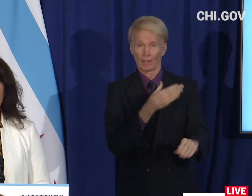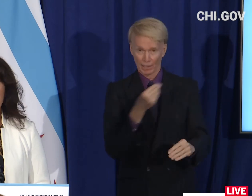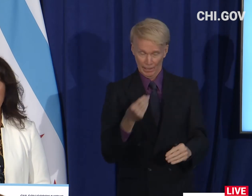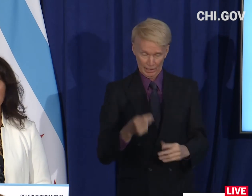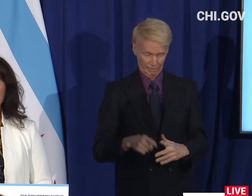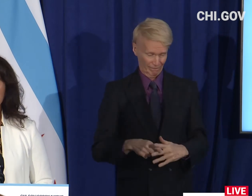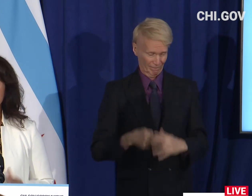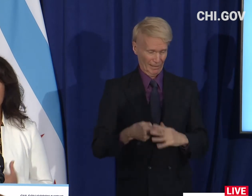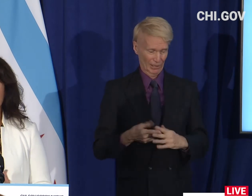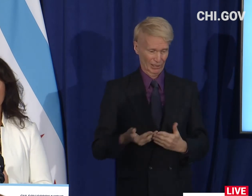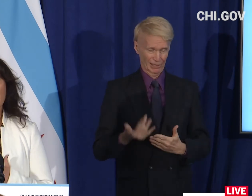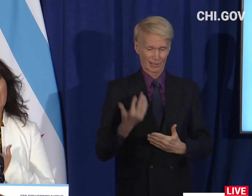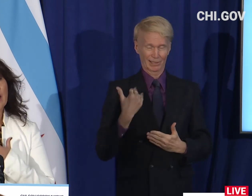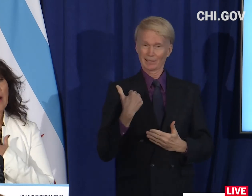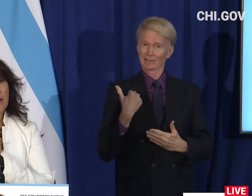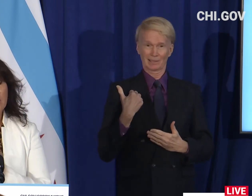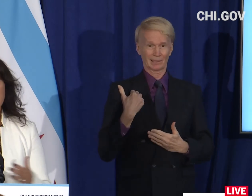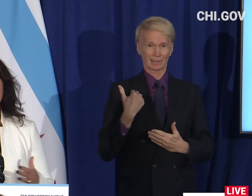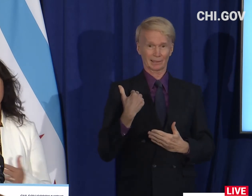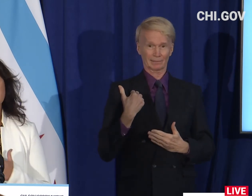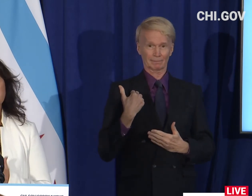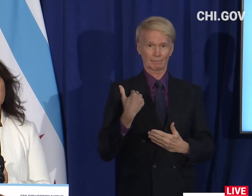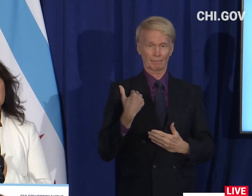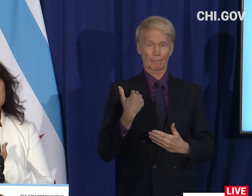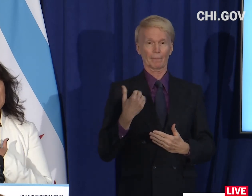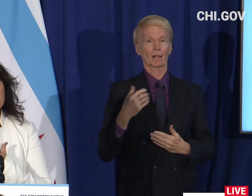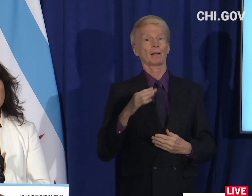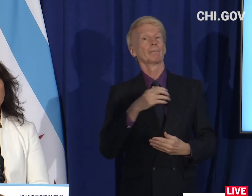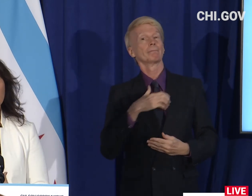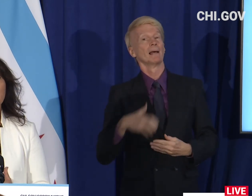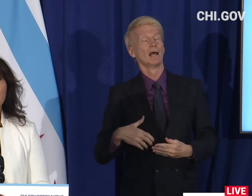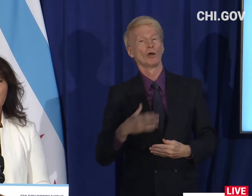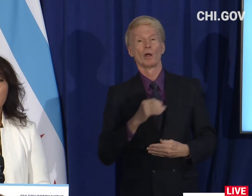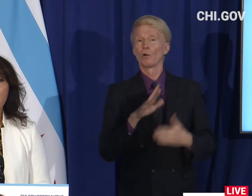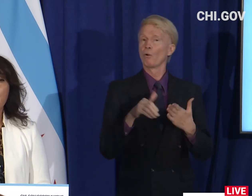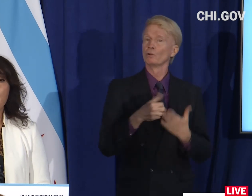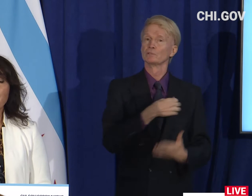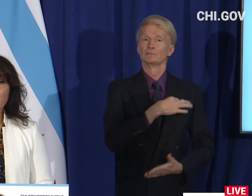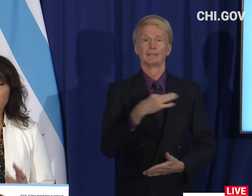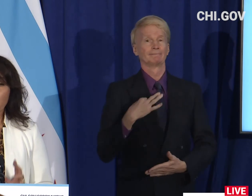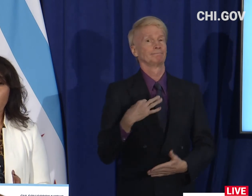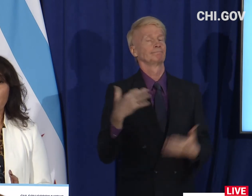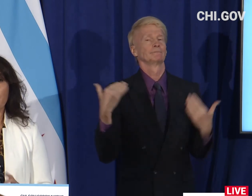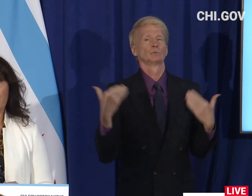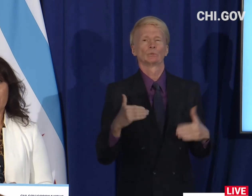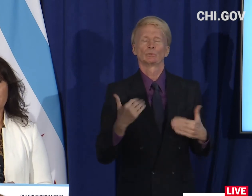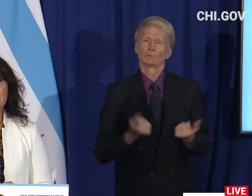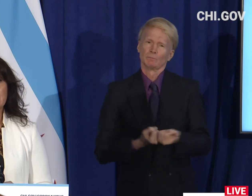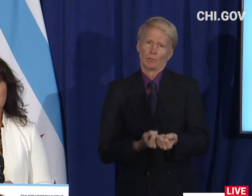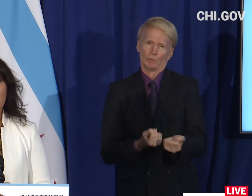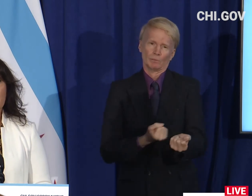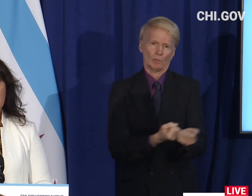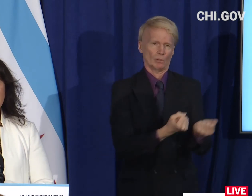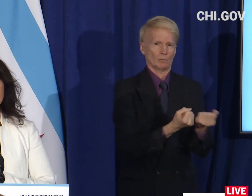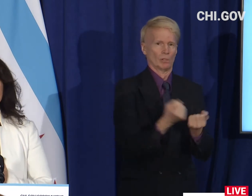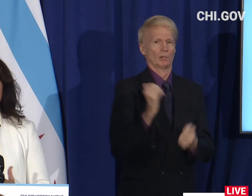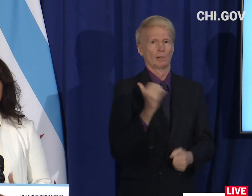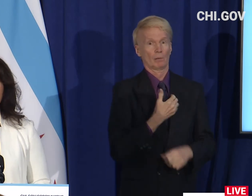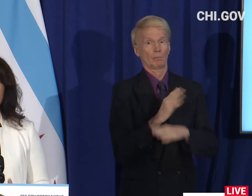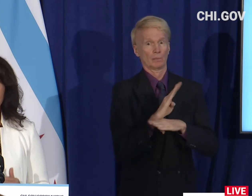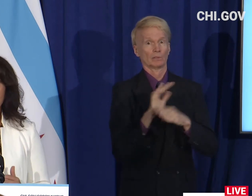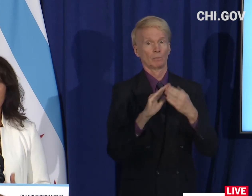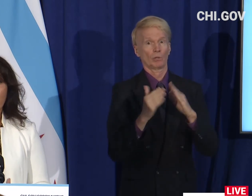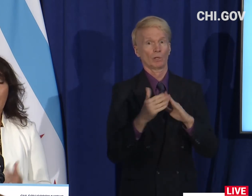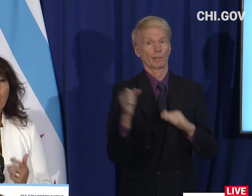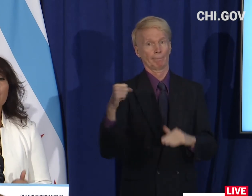very beginning, the mayor and the entire administration has been extremely supportive of our business community, setting